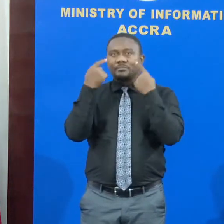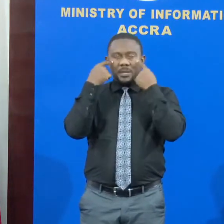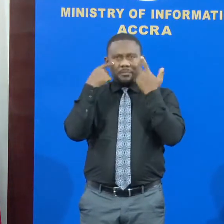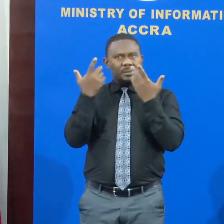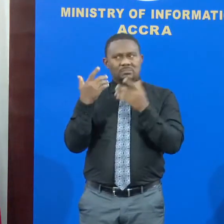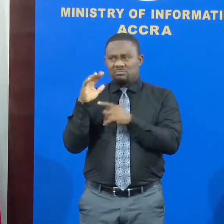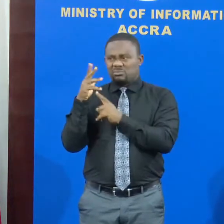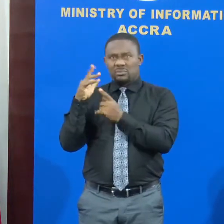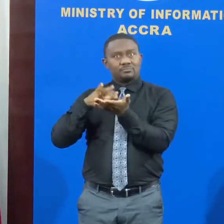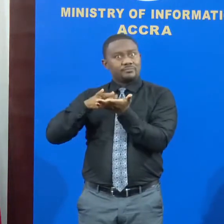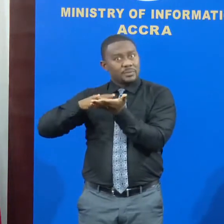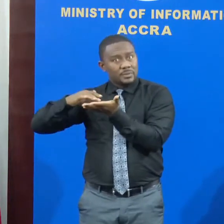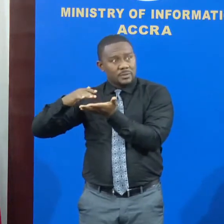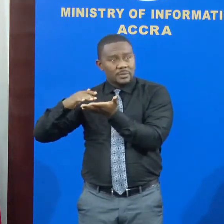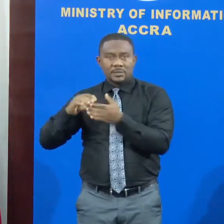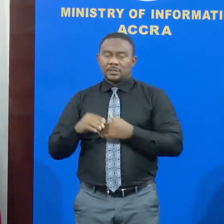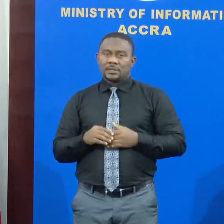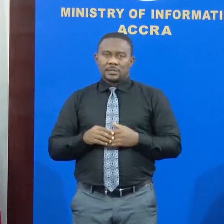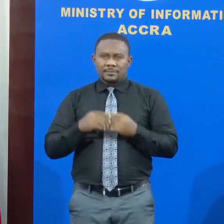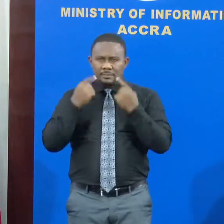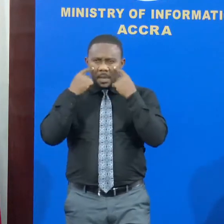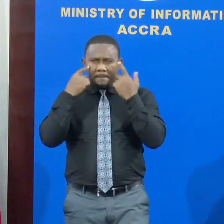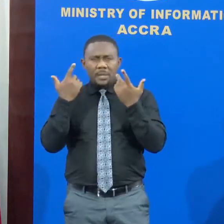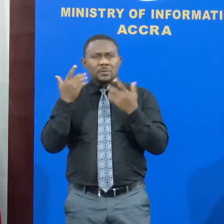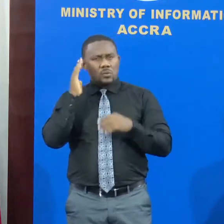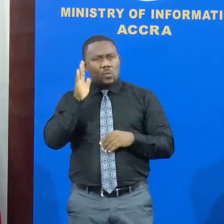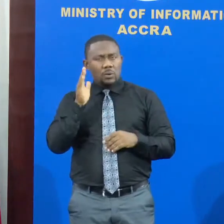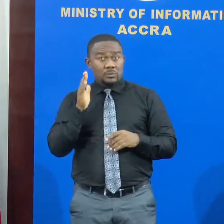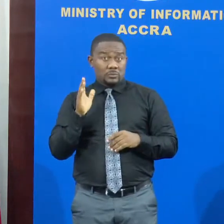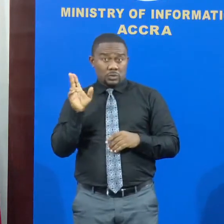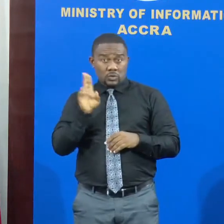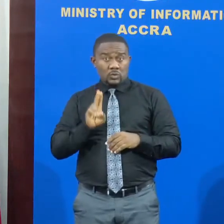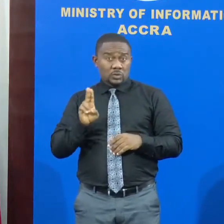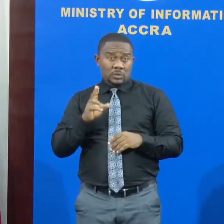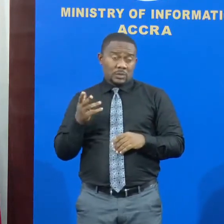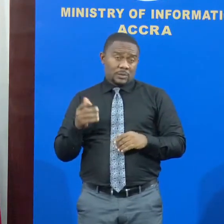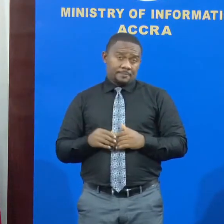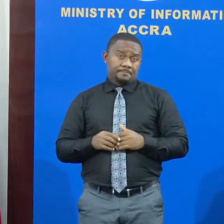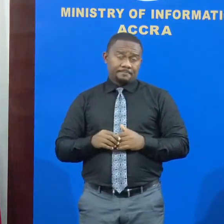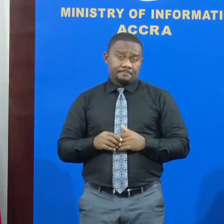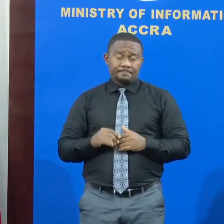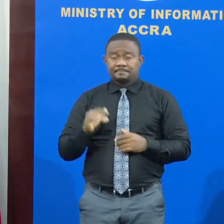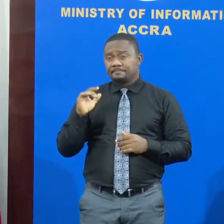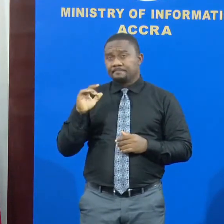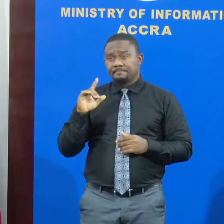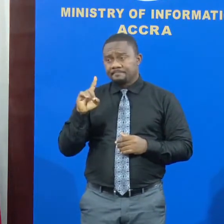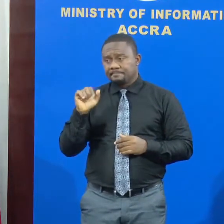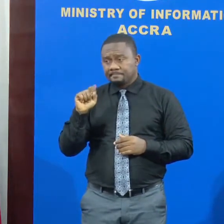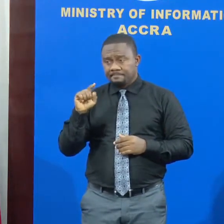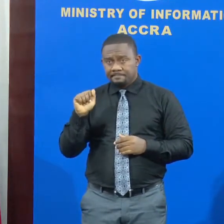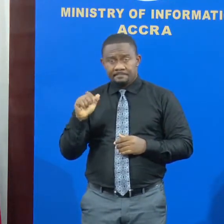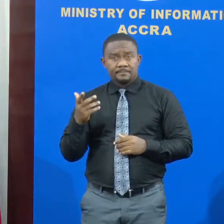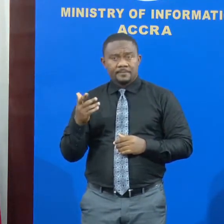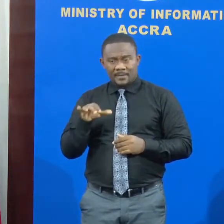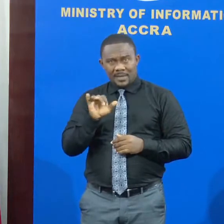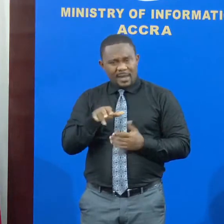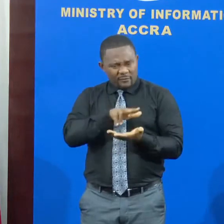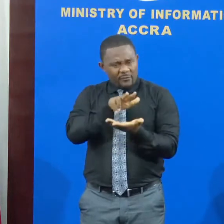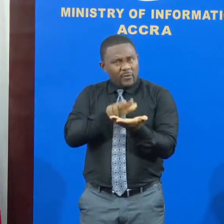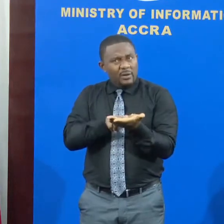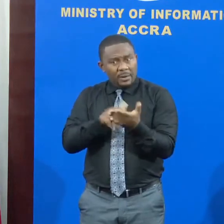captured, and the iris is to be activated based on need at a later date. And these verification facilities